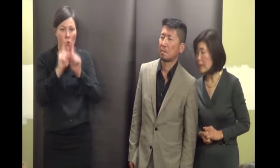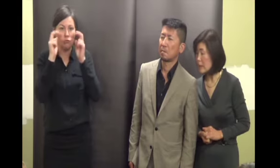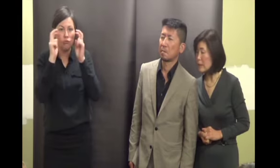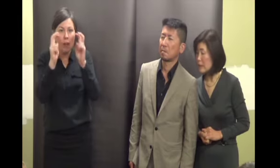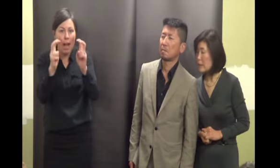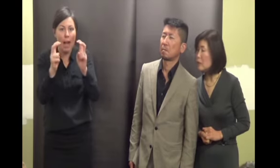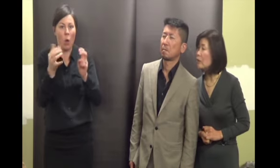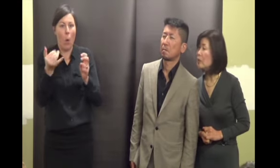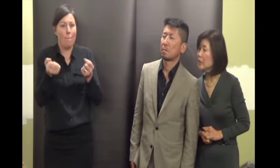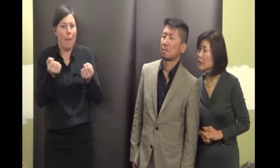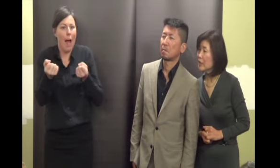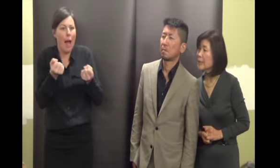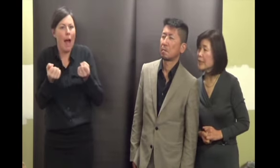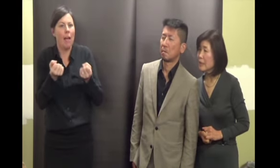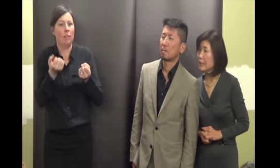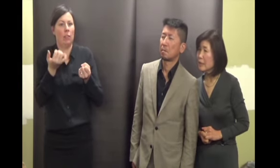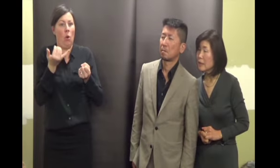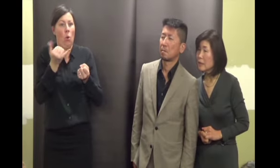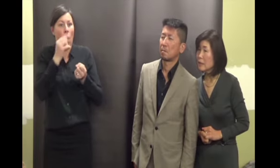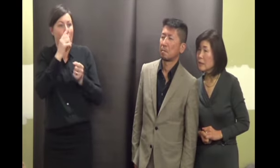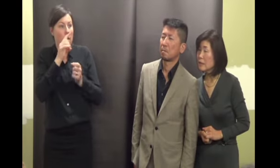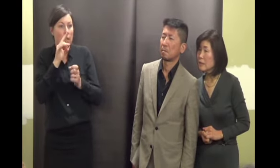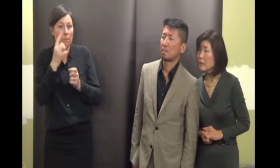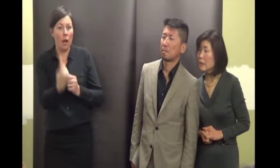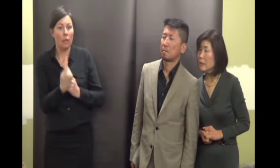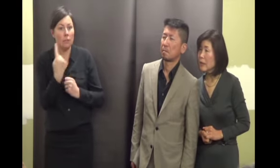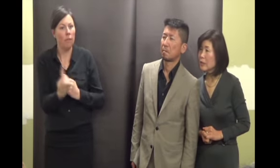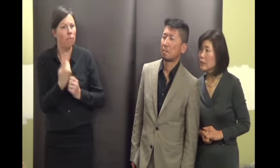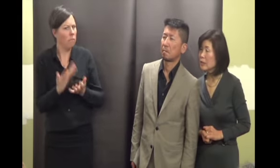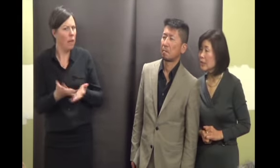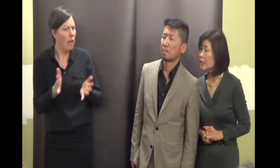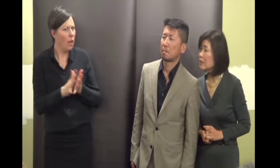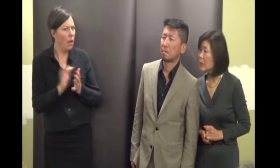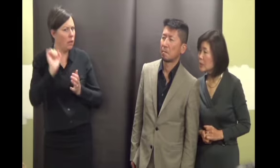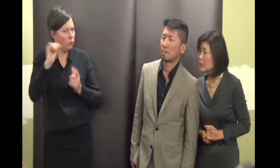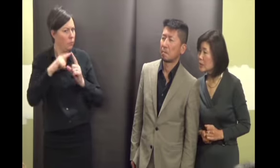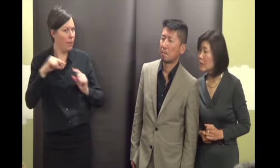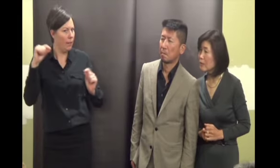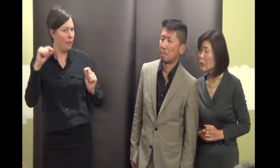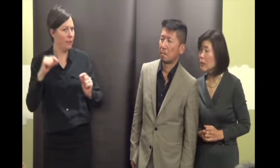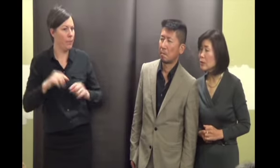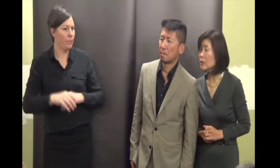bus or a boat? Do you travel alone? How do you travel?